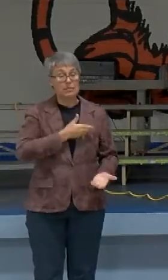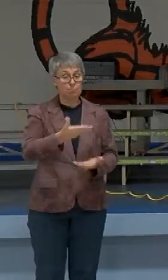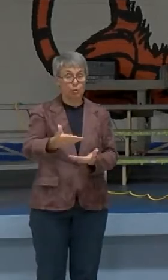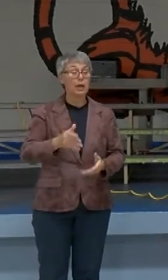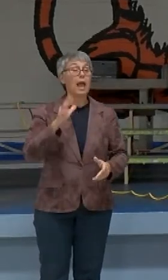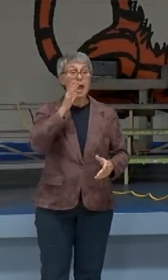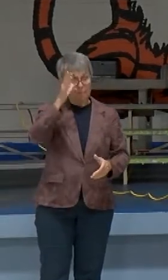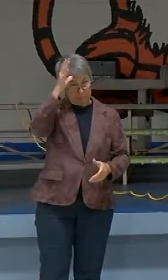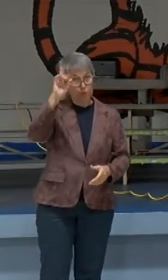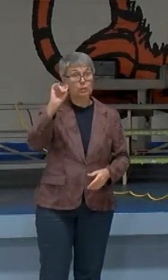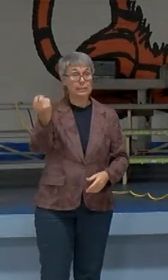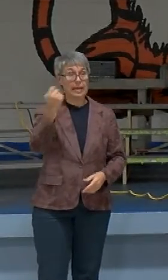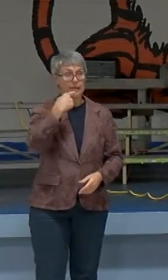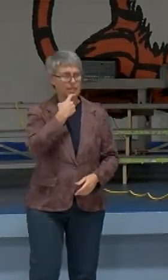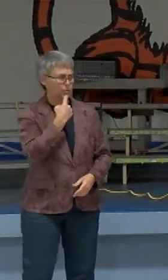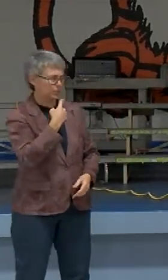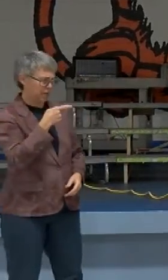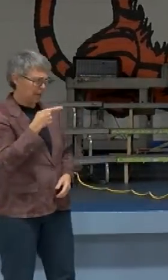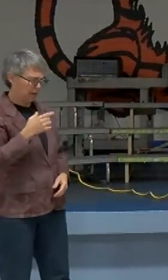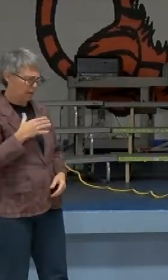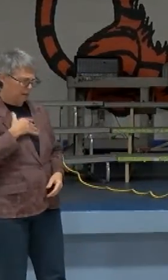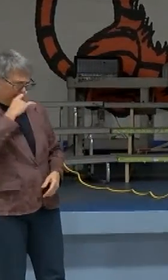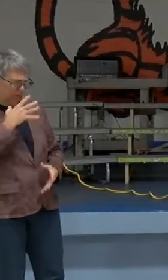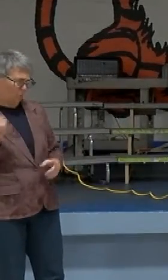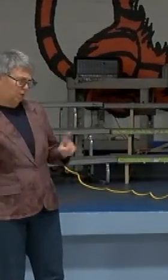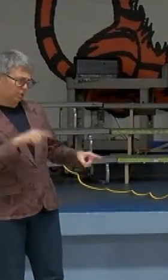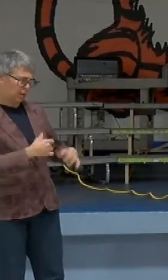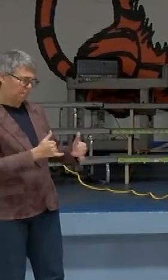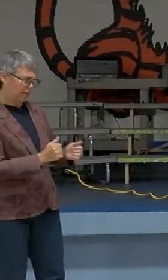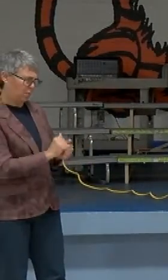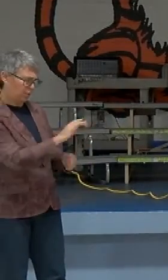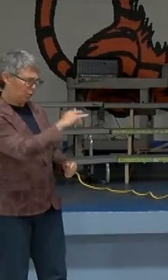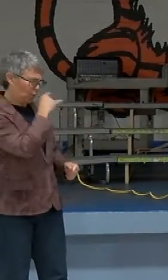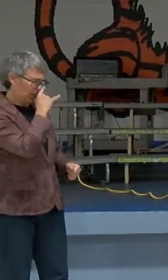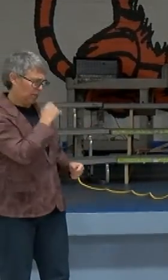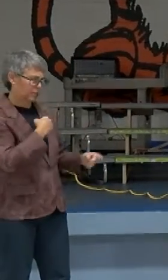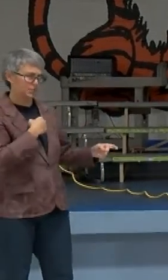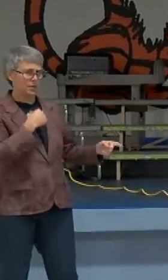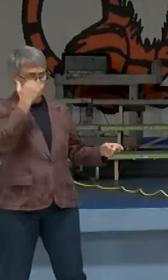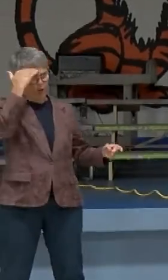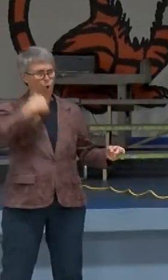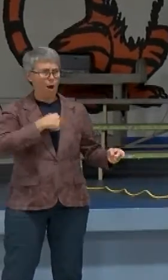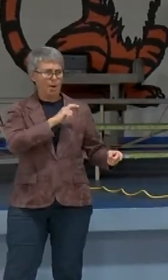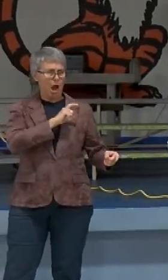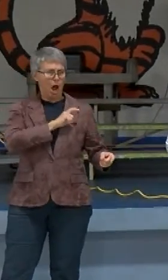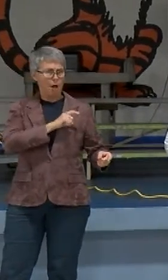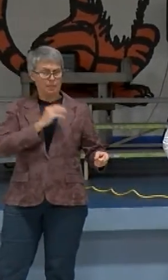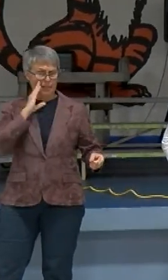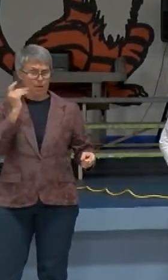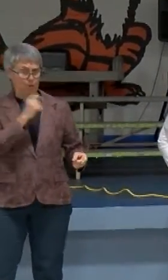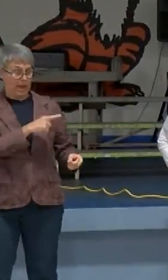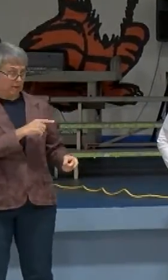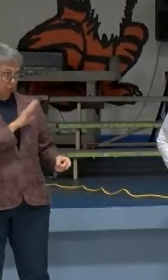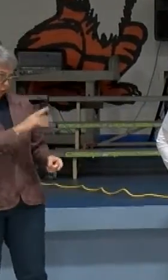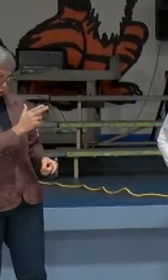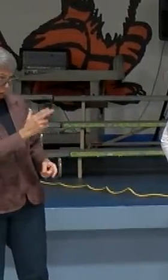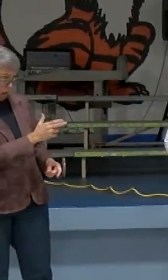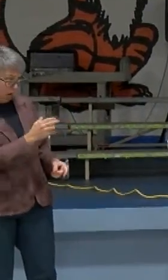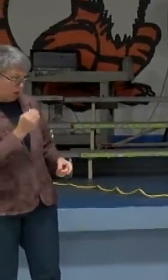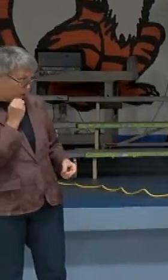then. They would ask me. They would know I'm a police officer. Right. So they would ask. They'd say, you keep your money